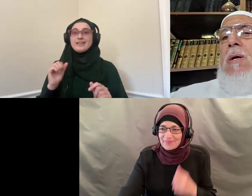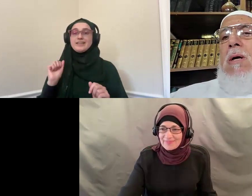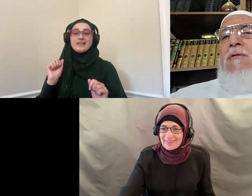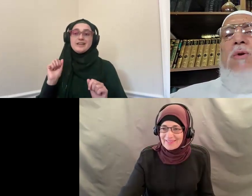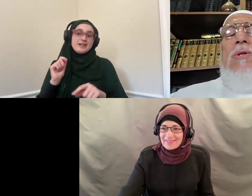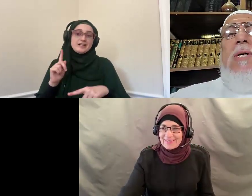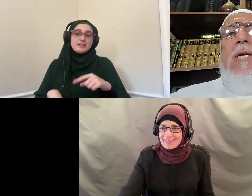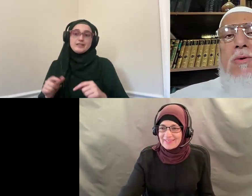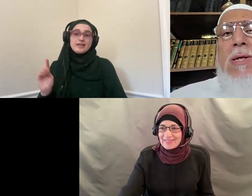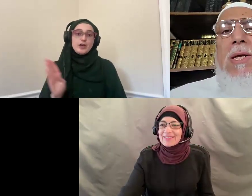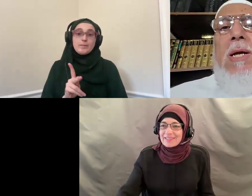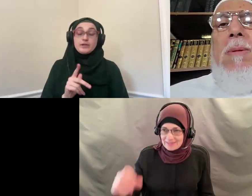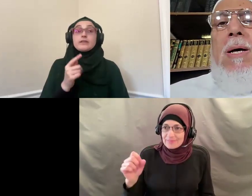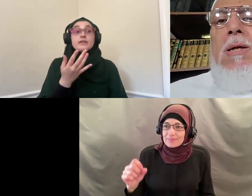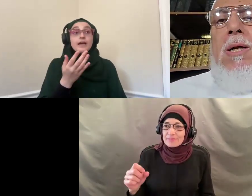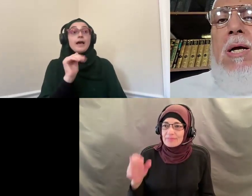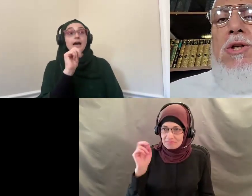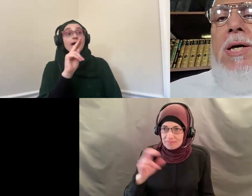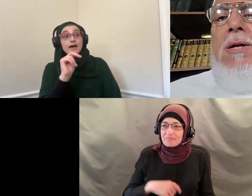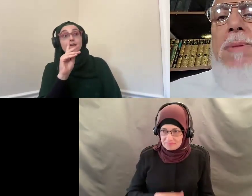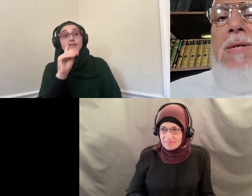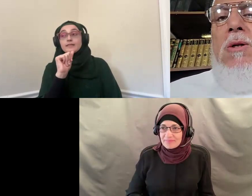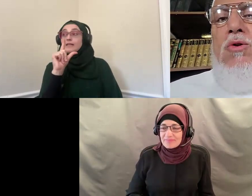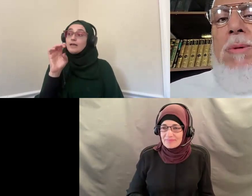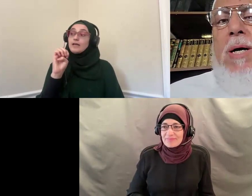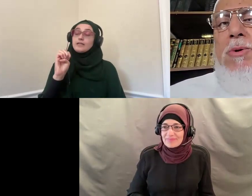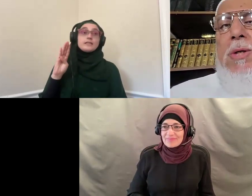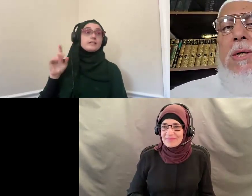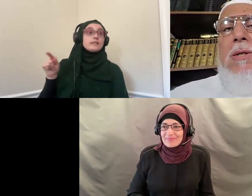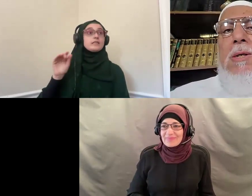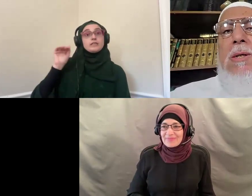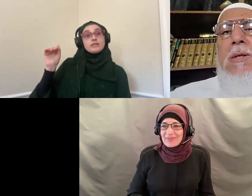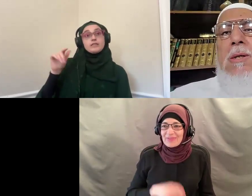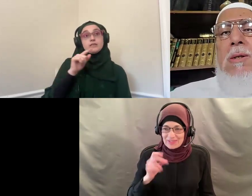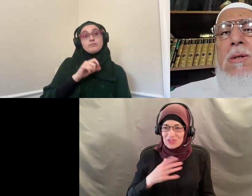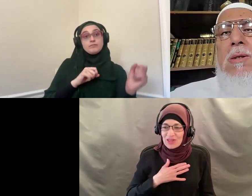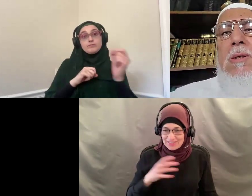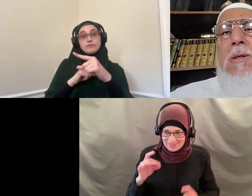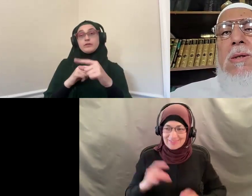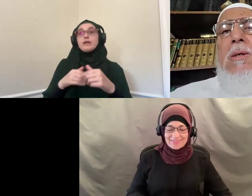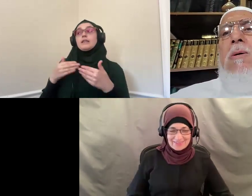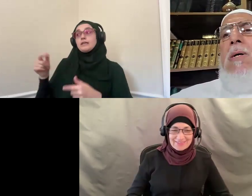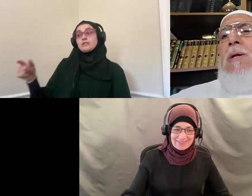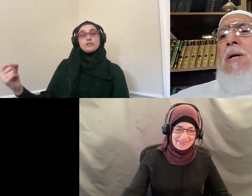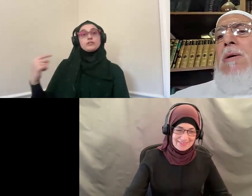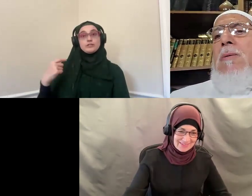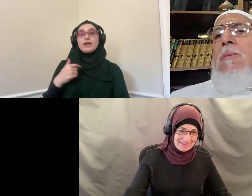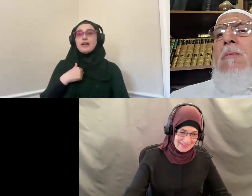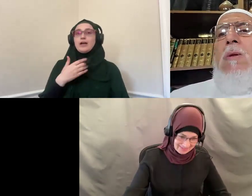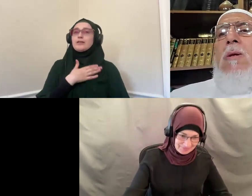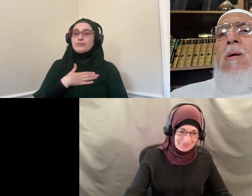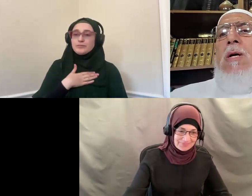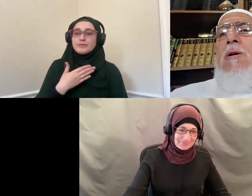So if you could send it to Andalib and she can pass it on to me, I appreciate it. Inshallah. Okay, thank